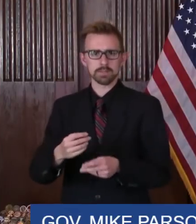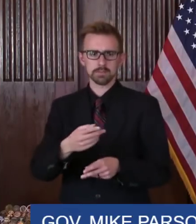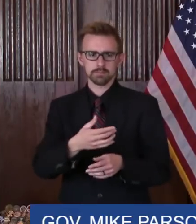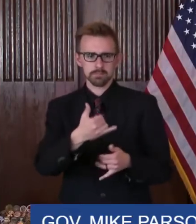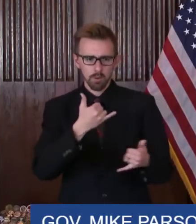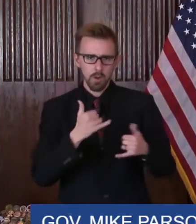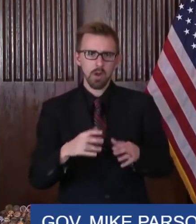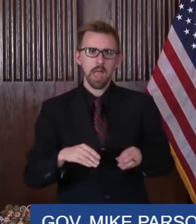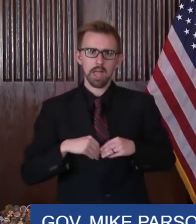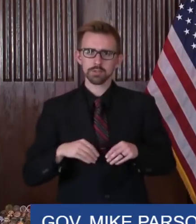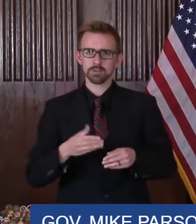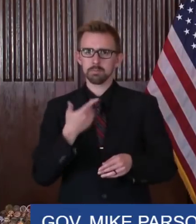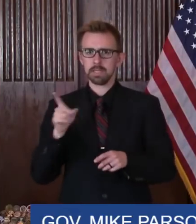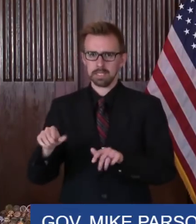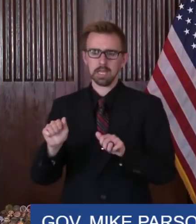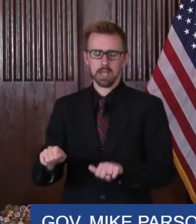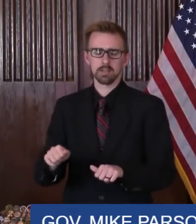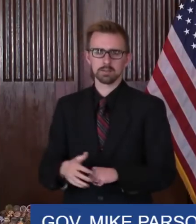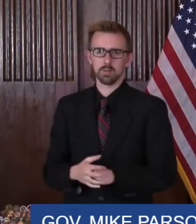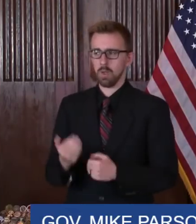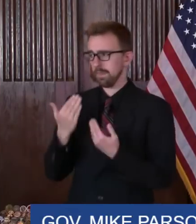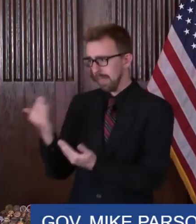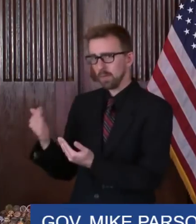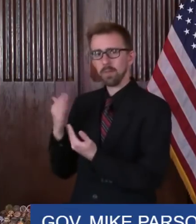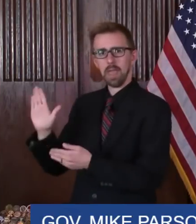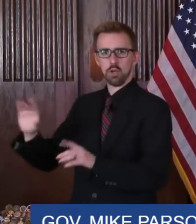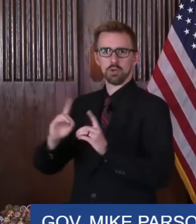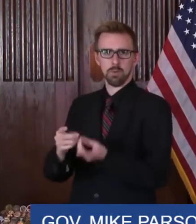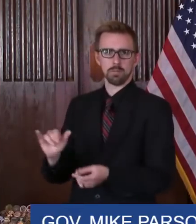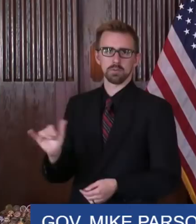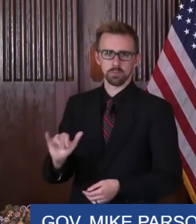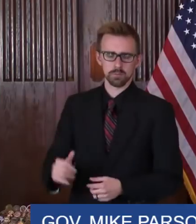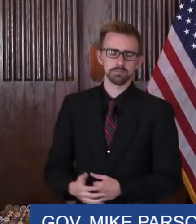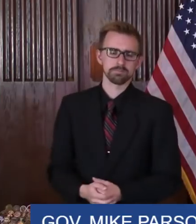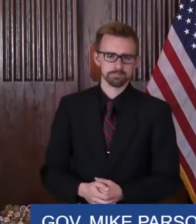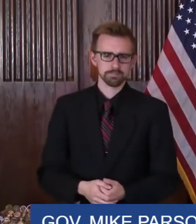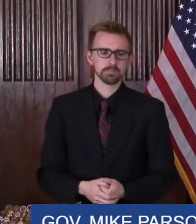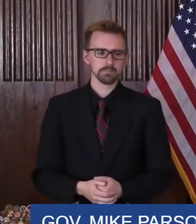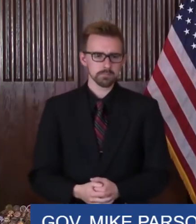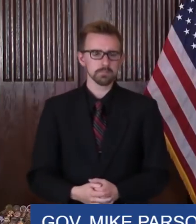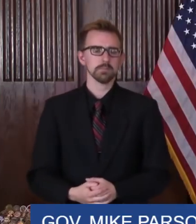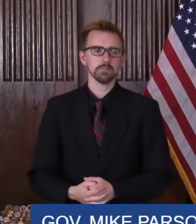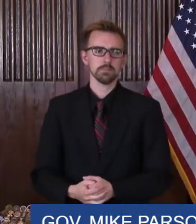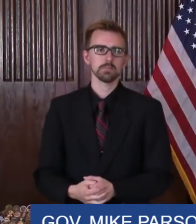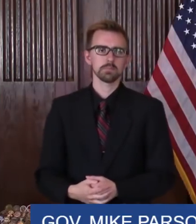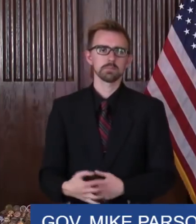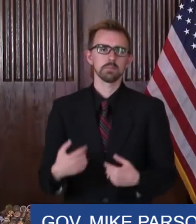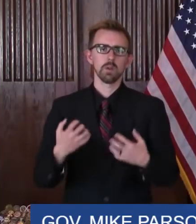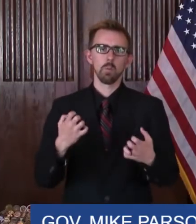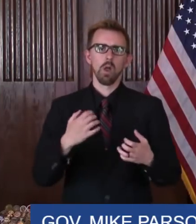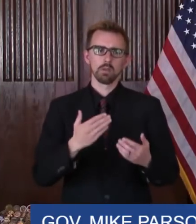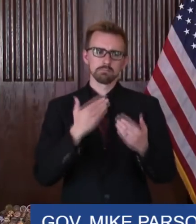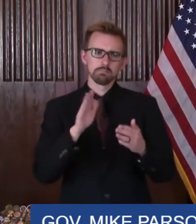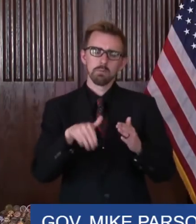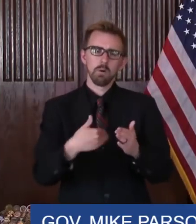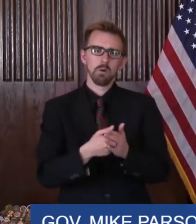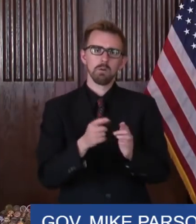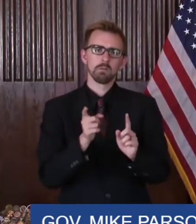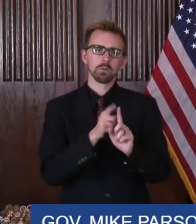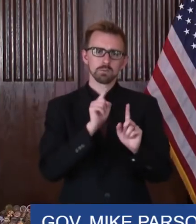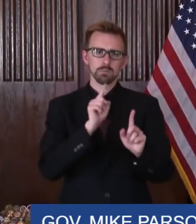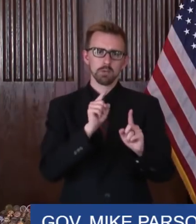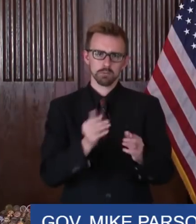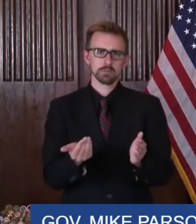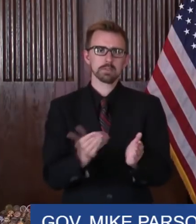doing the best they can. So I want to thank you and thank your department for what you're doing on that. I want to thank all of our first responders